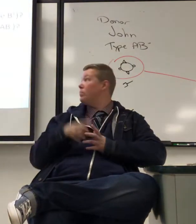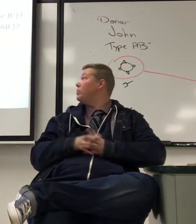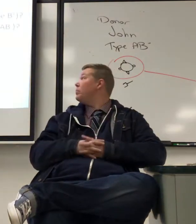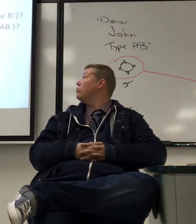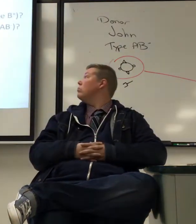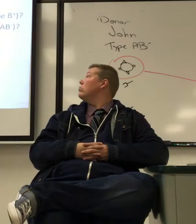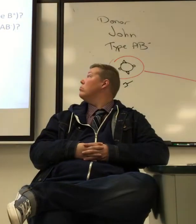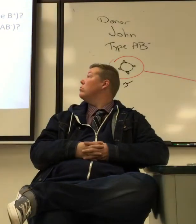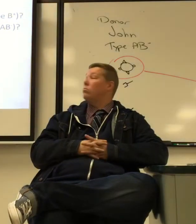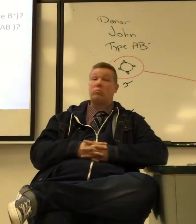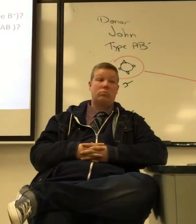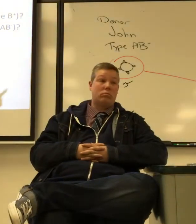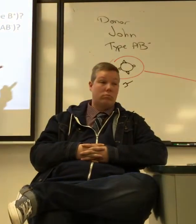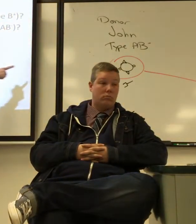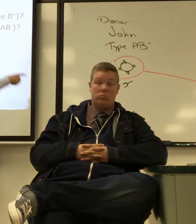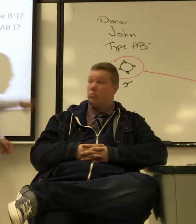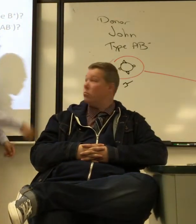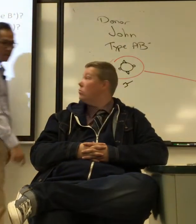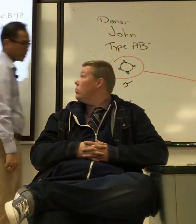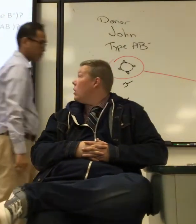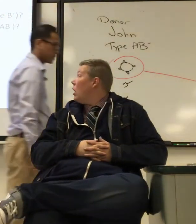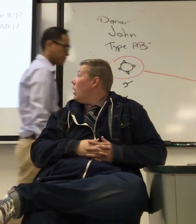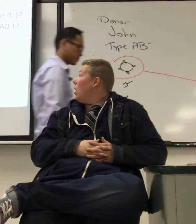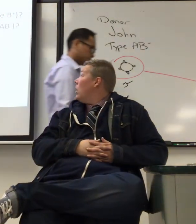yourselves. See if you can do it like I did.